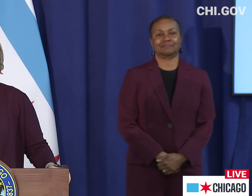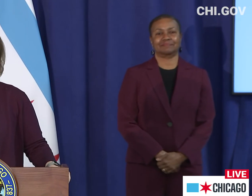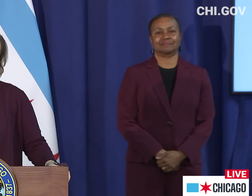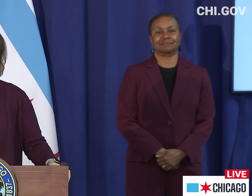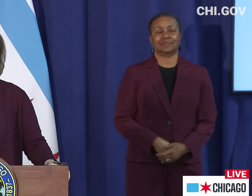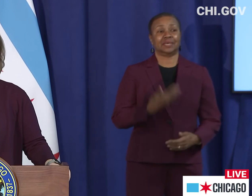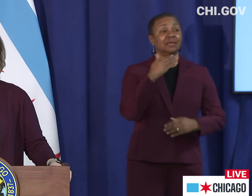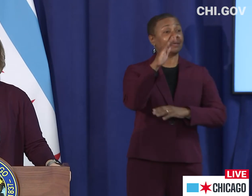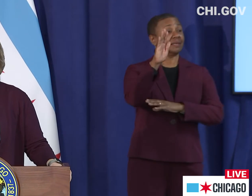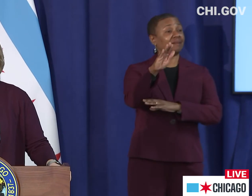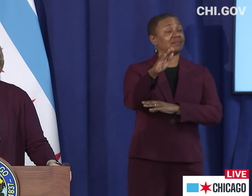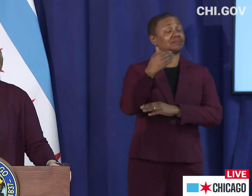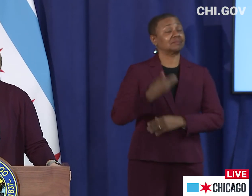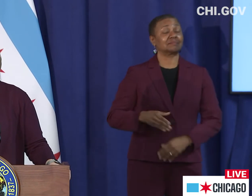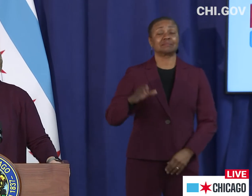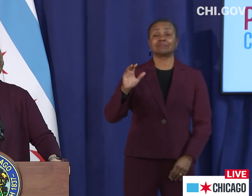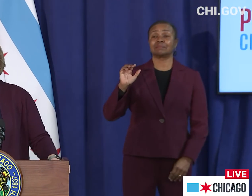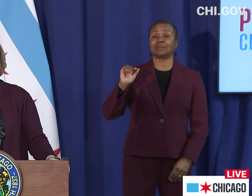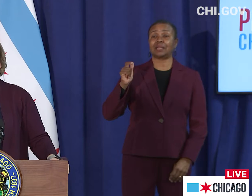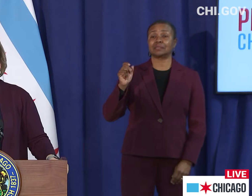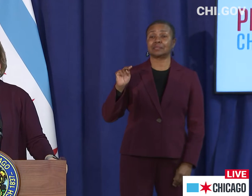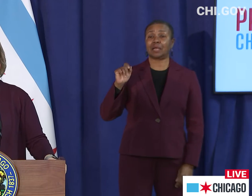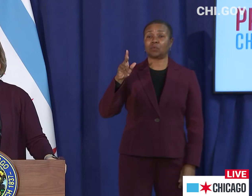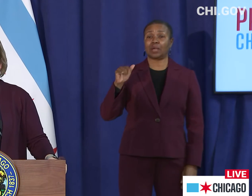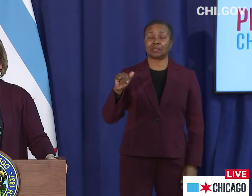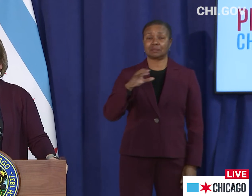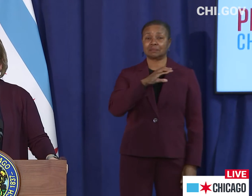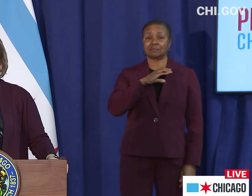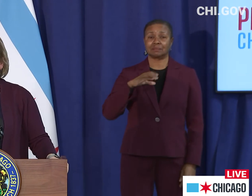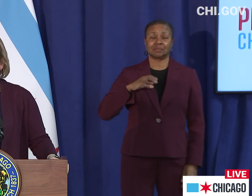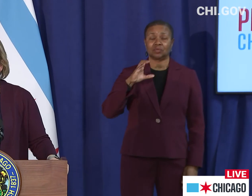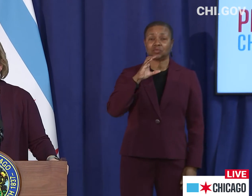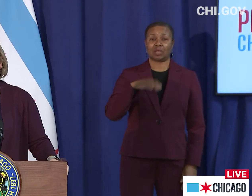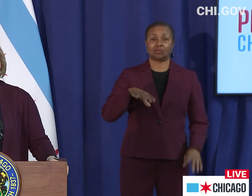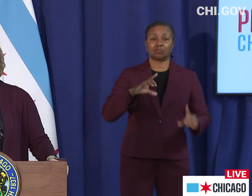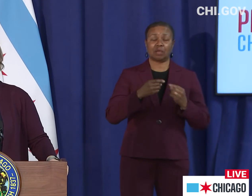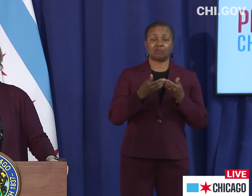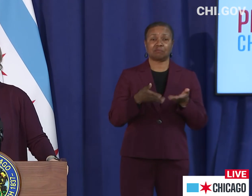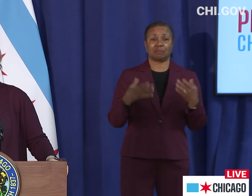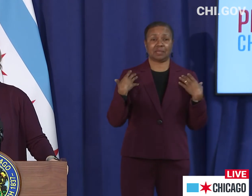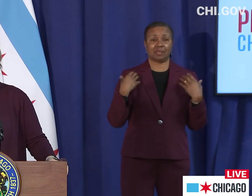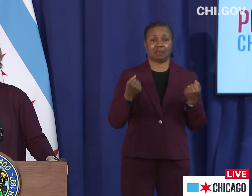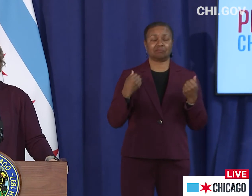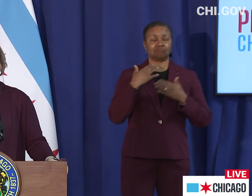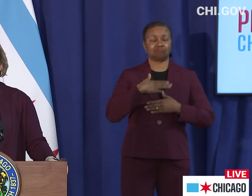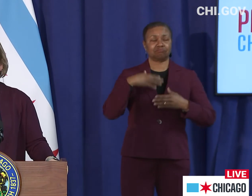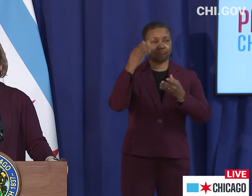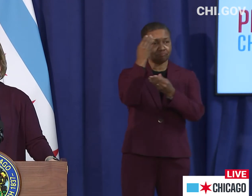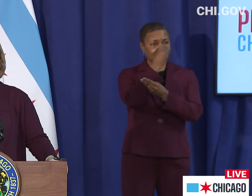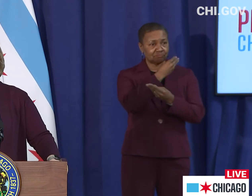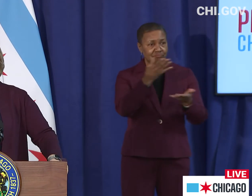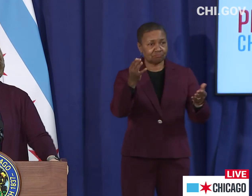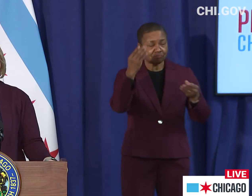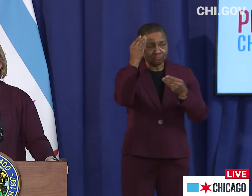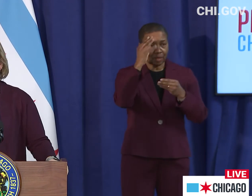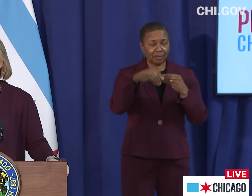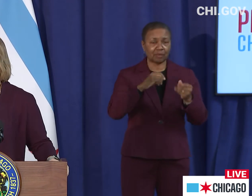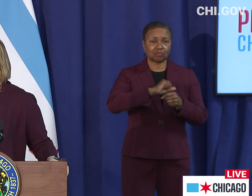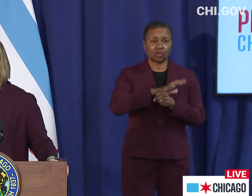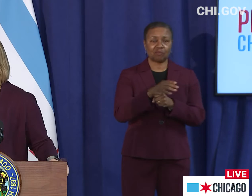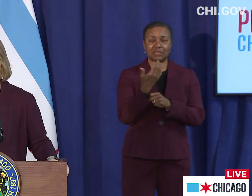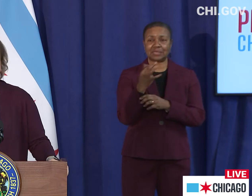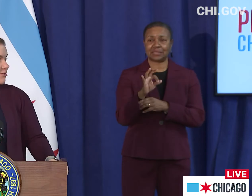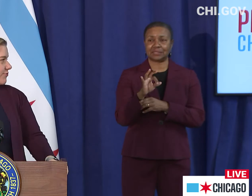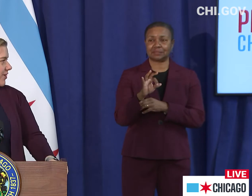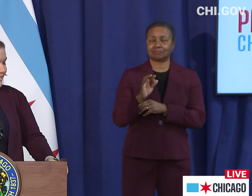Good afternoon. I'm Allison Arwady, Commissioner at the Chicago Department of Public Health. Really pleased to be able to give you a COVID-19 update. I'm